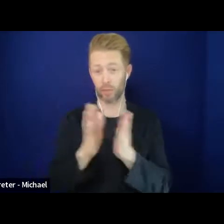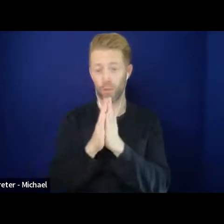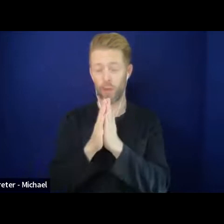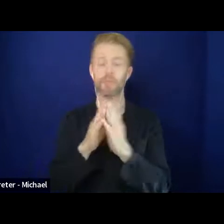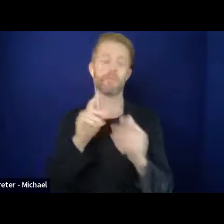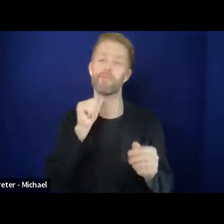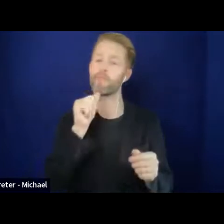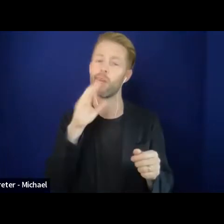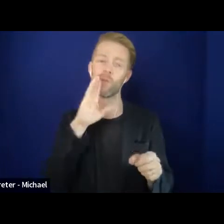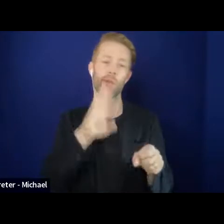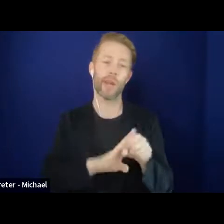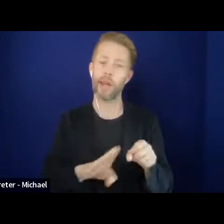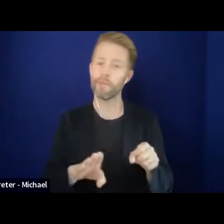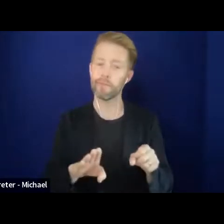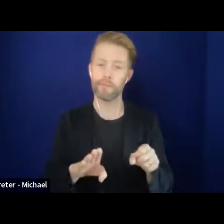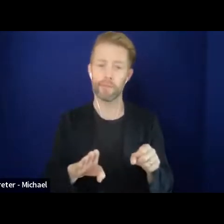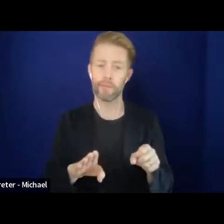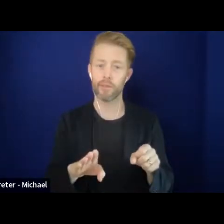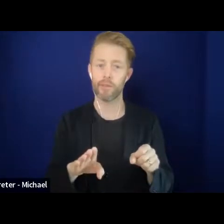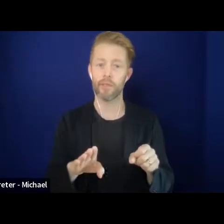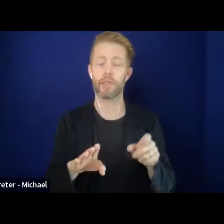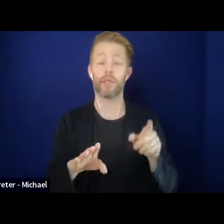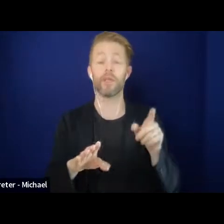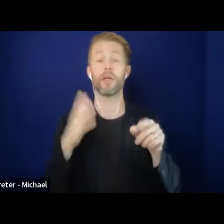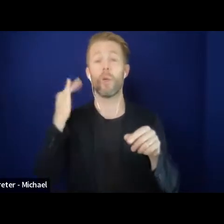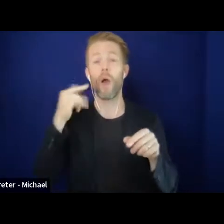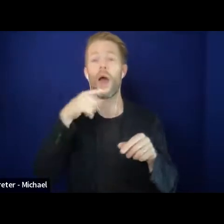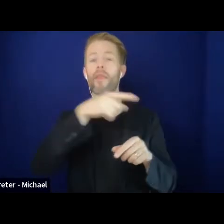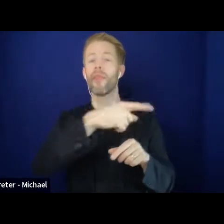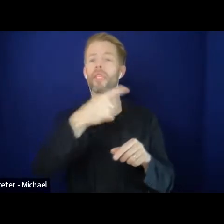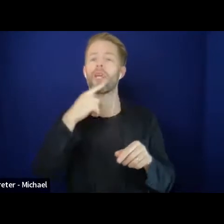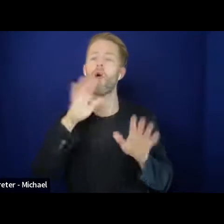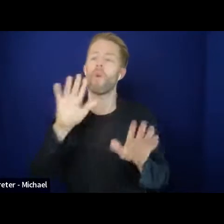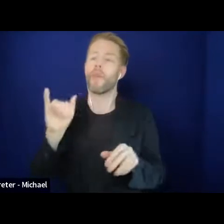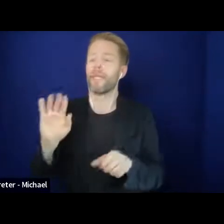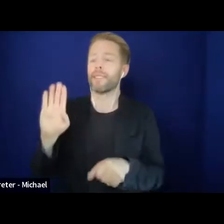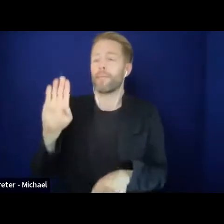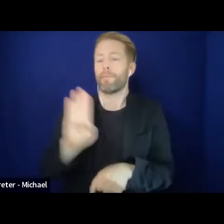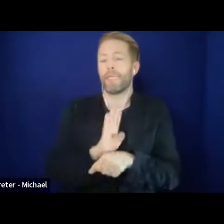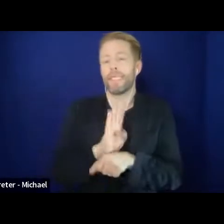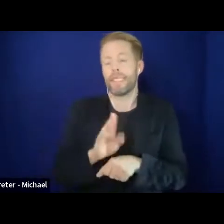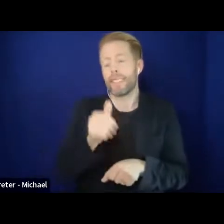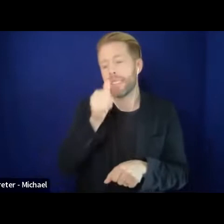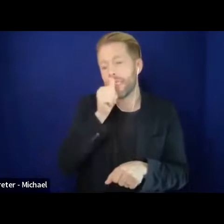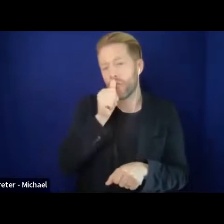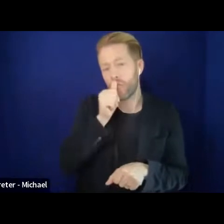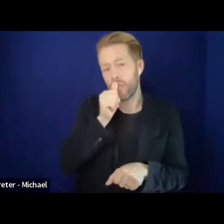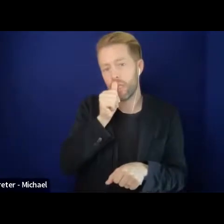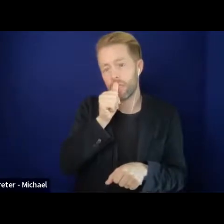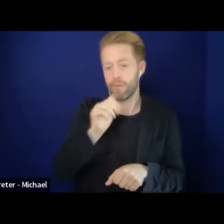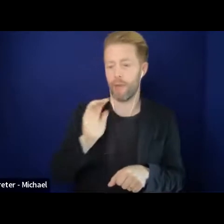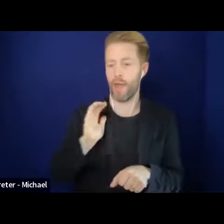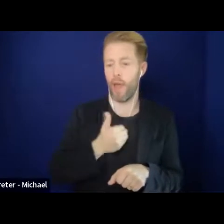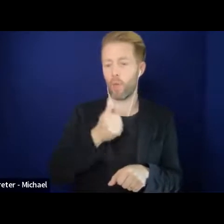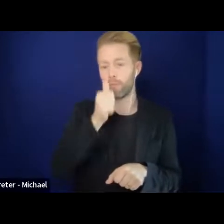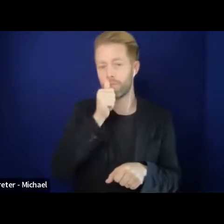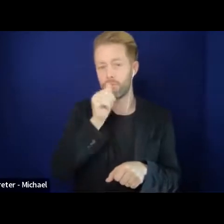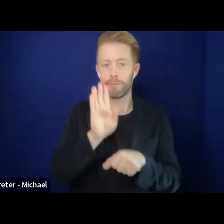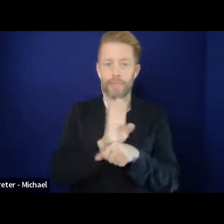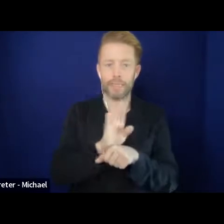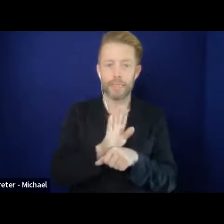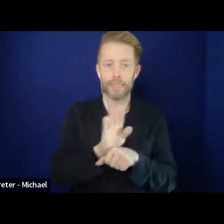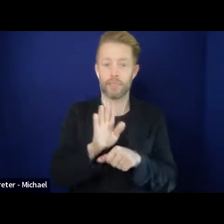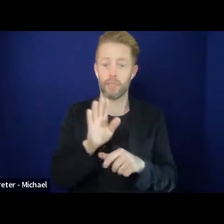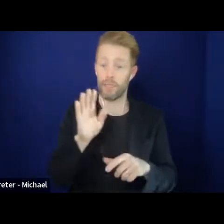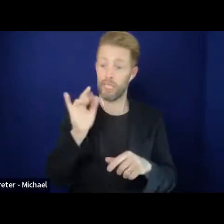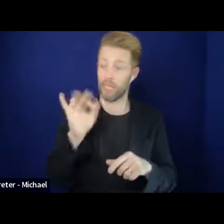They've been held close under proprietary secrets, and called, told that if they were allowed to be known,